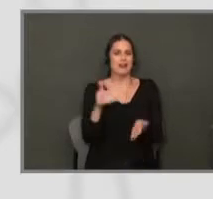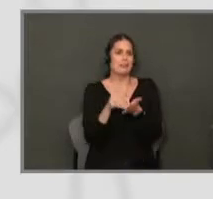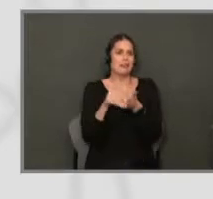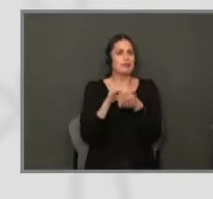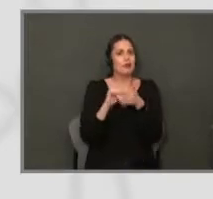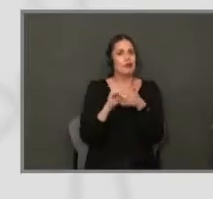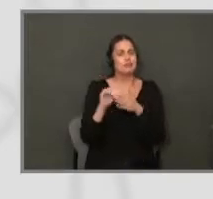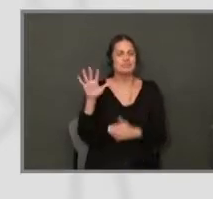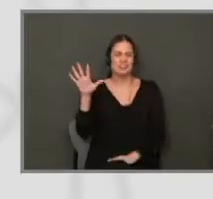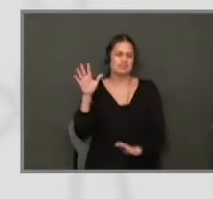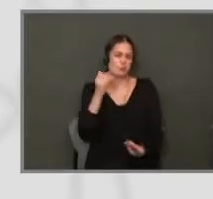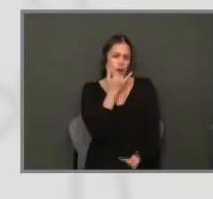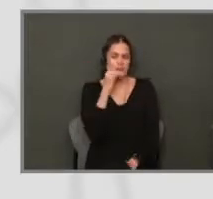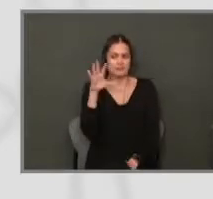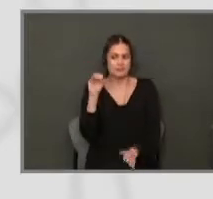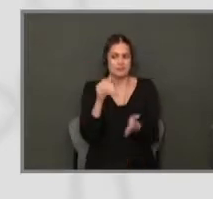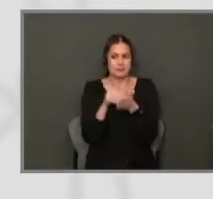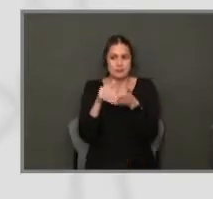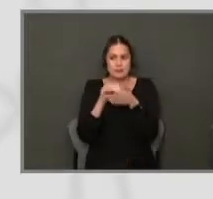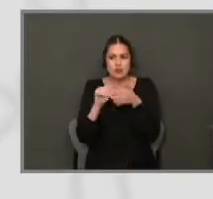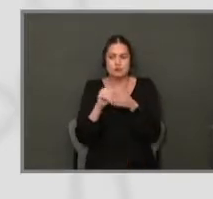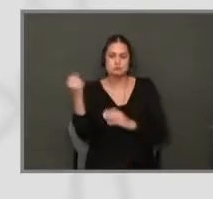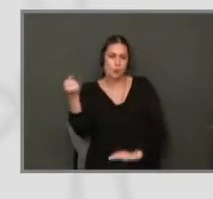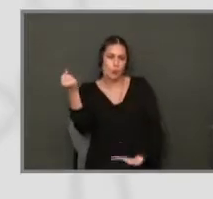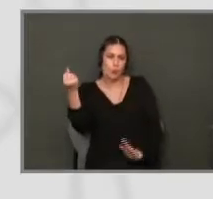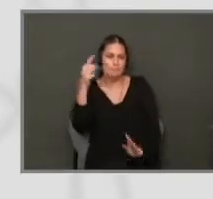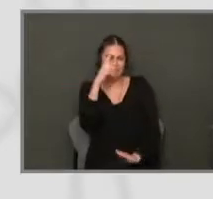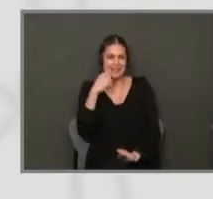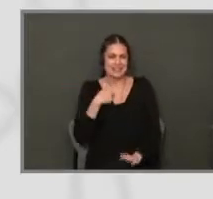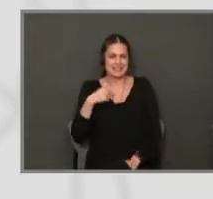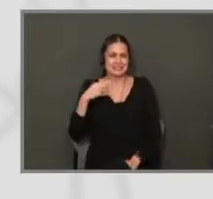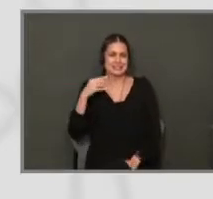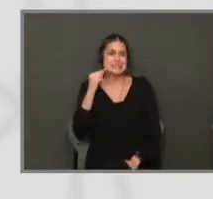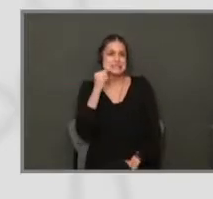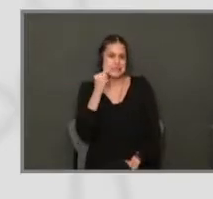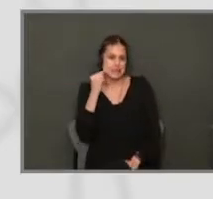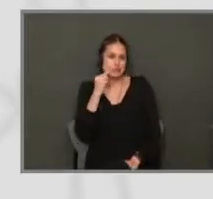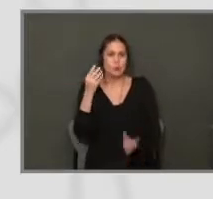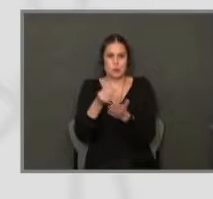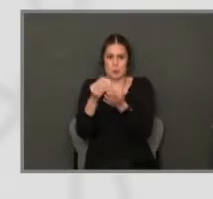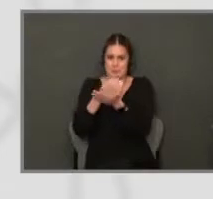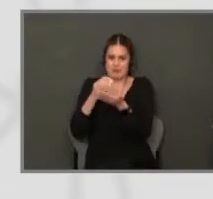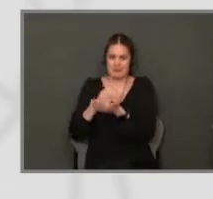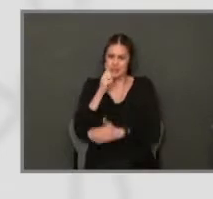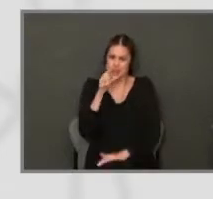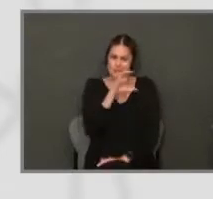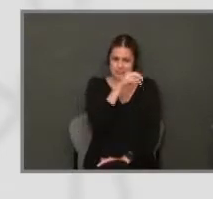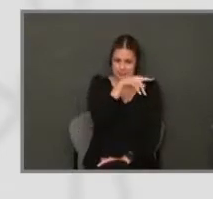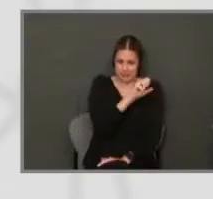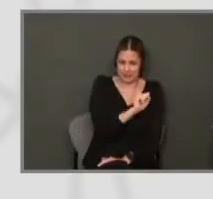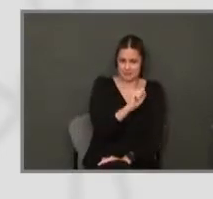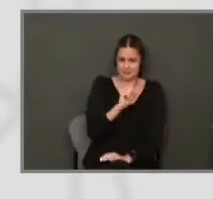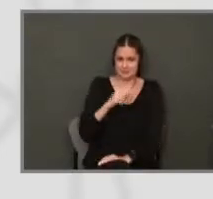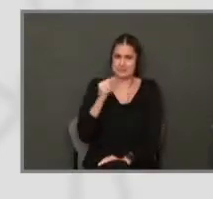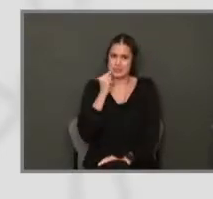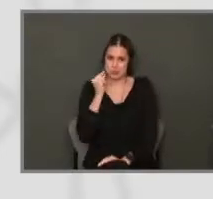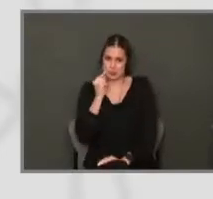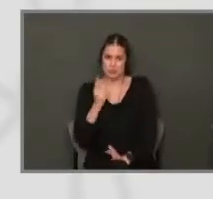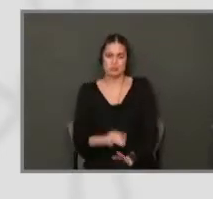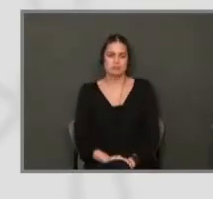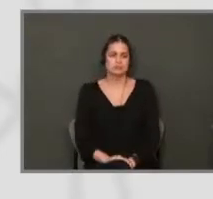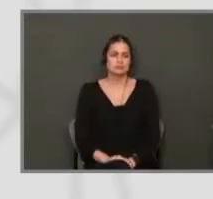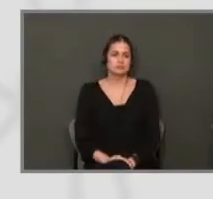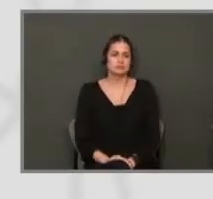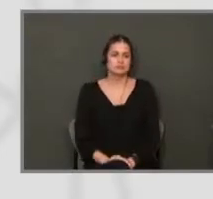the $50 million and we do something with it. It's city revenue. That's not CPS revenue. That's city revenue. So a big